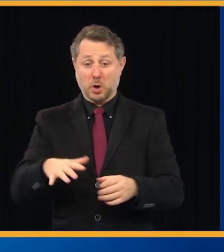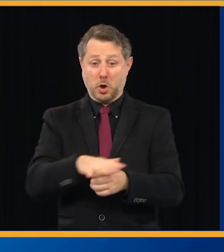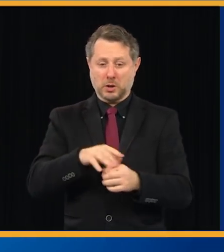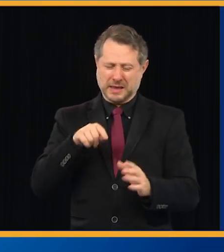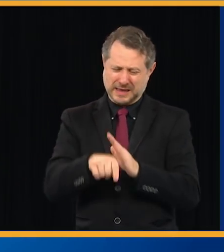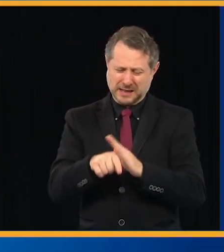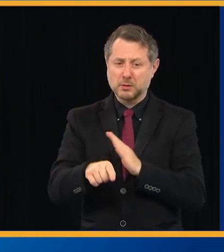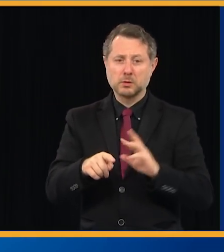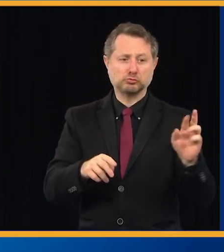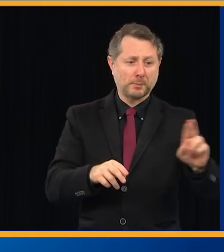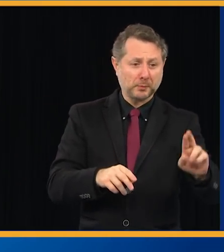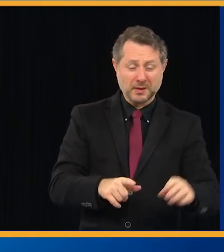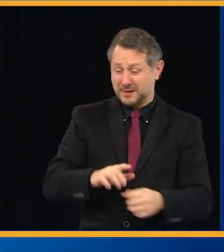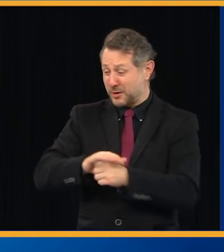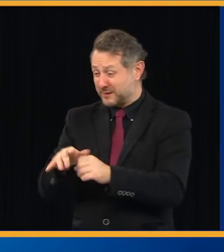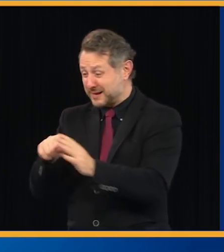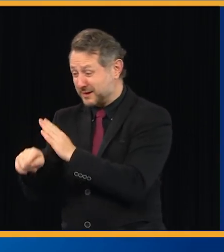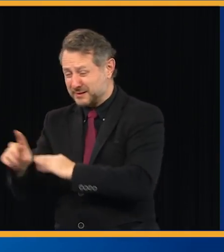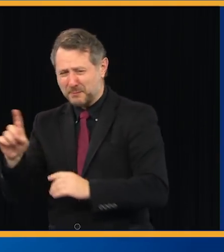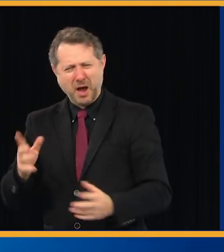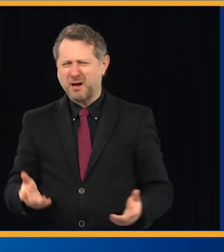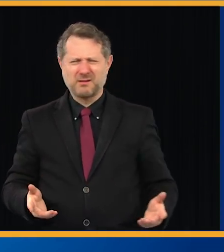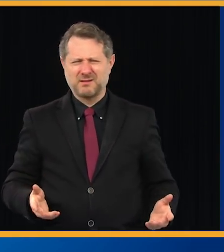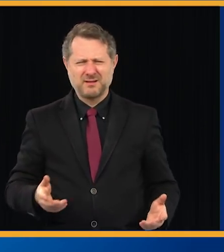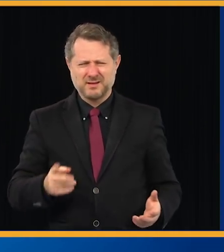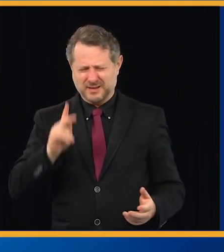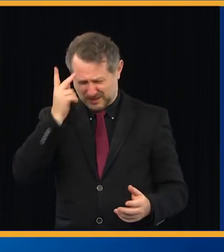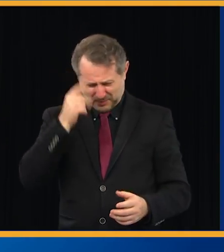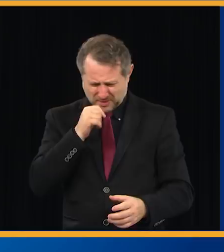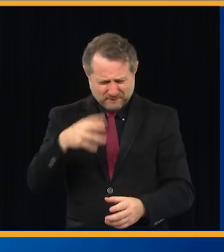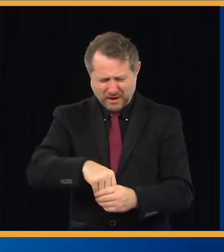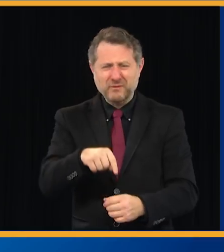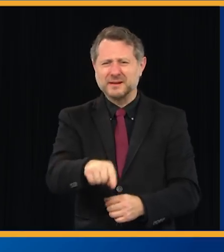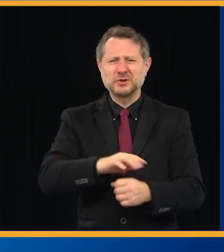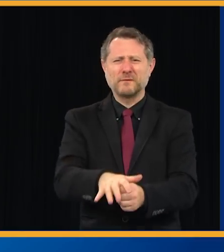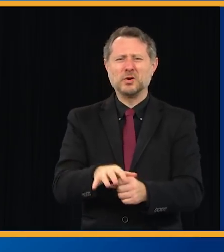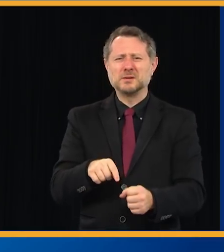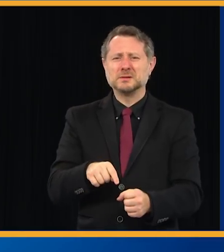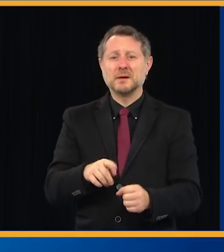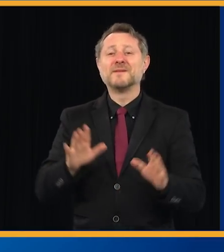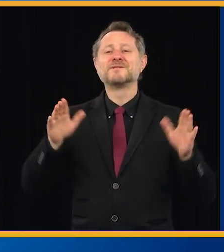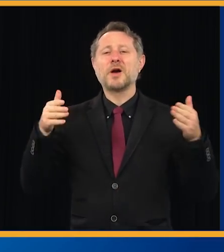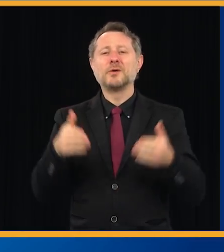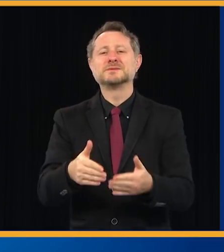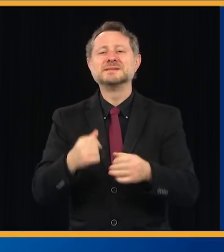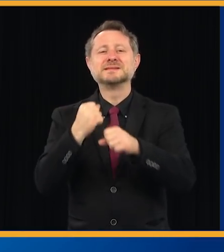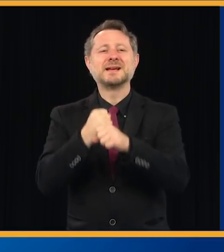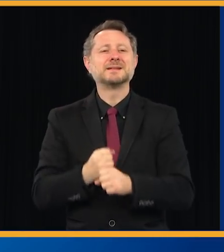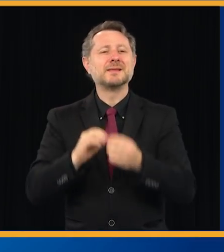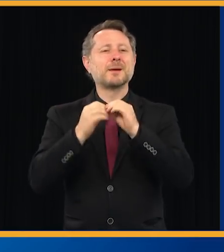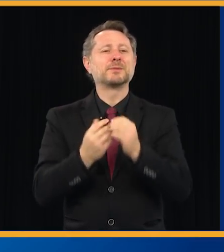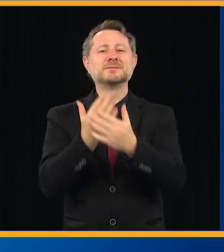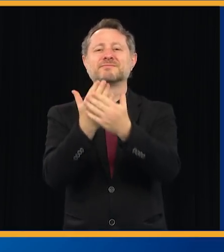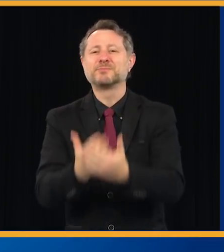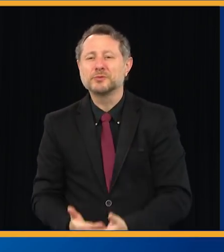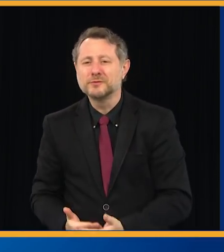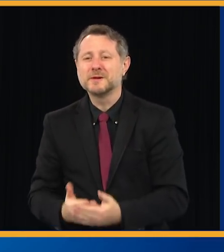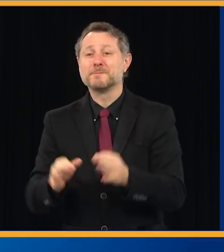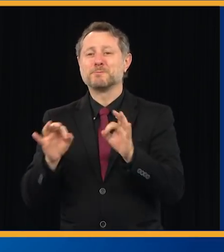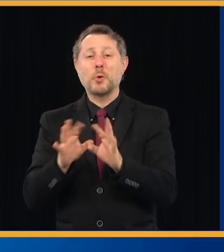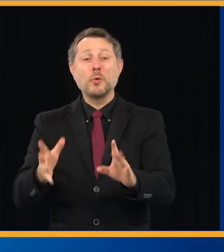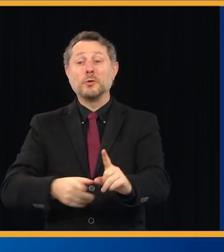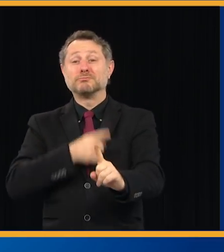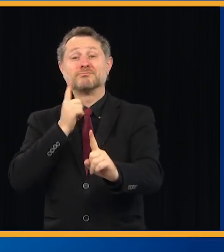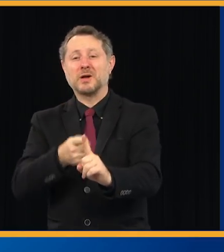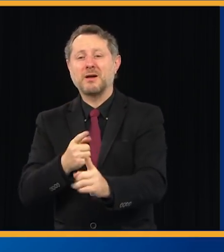this. Deal with facts and deal with data. And use that to instruct you, even